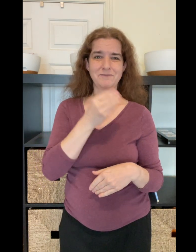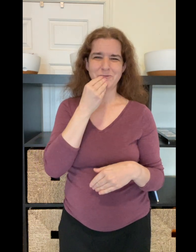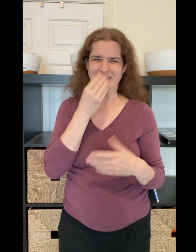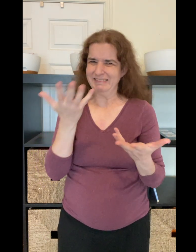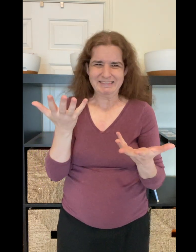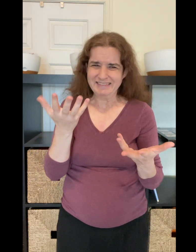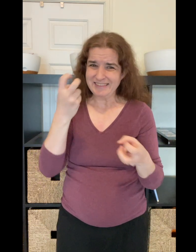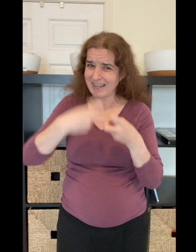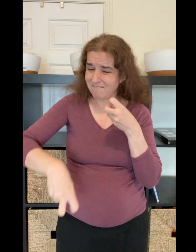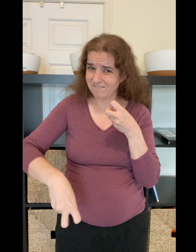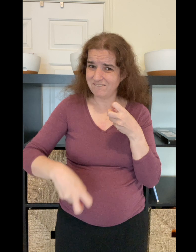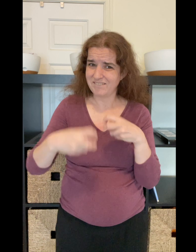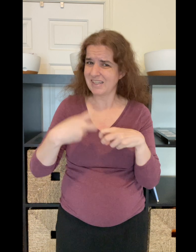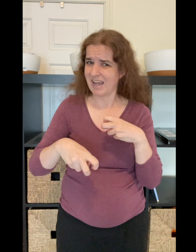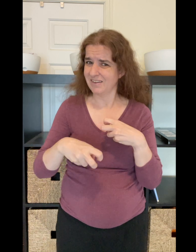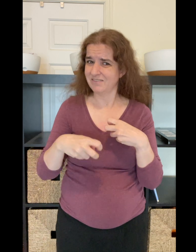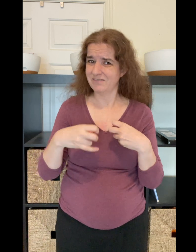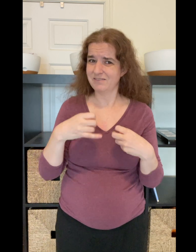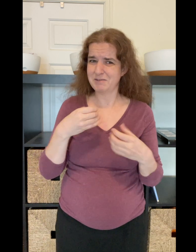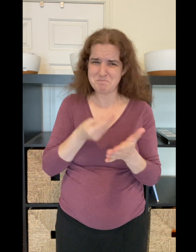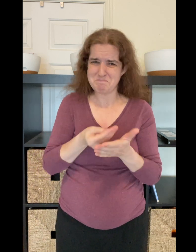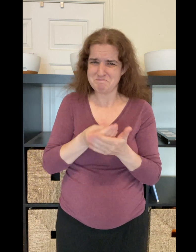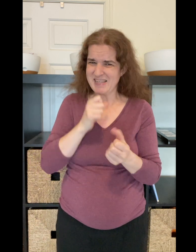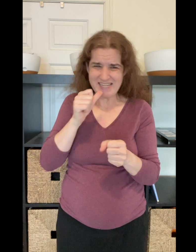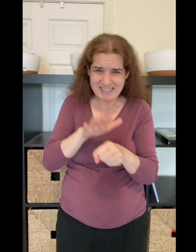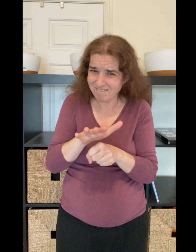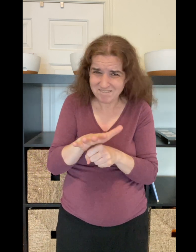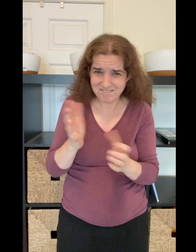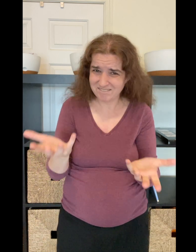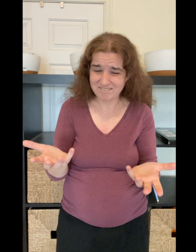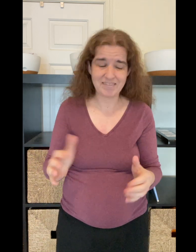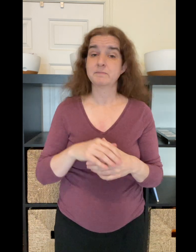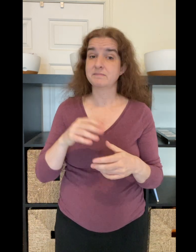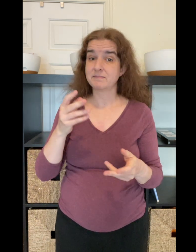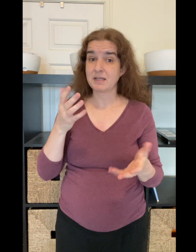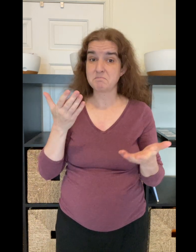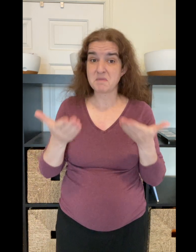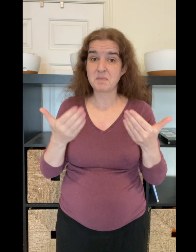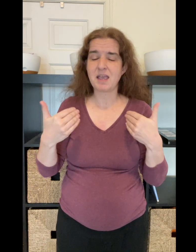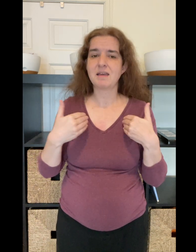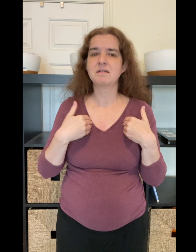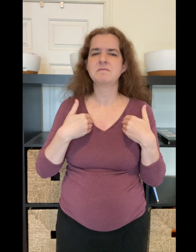healthy, good quality food? That's tough if you don't have enough money.